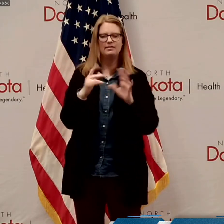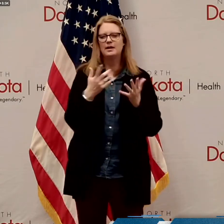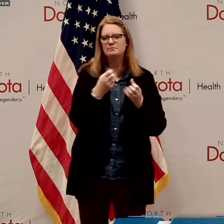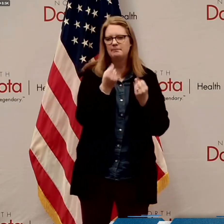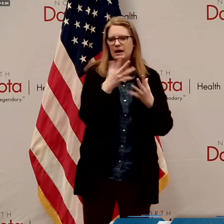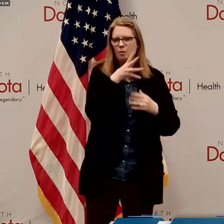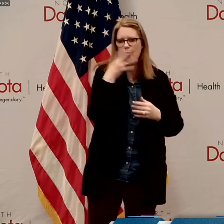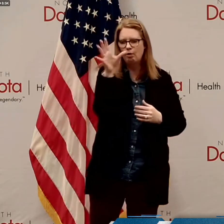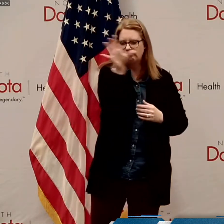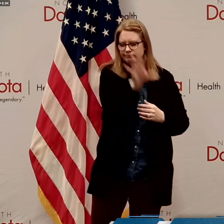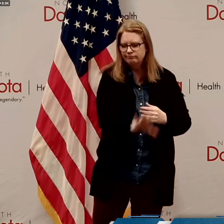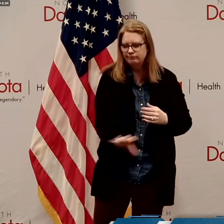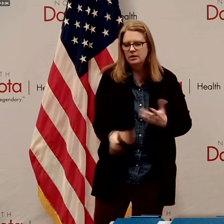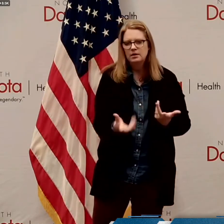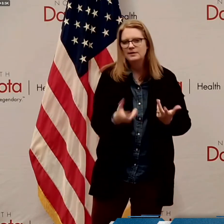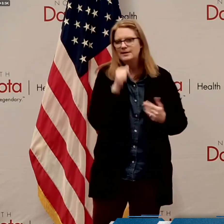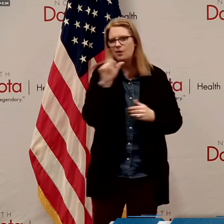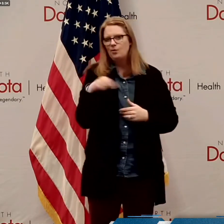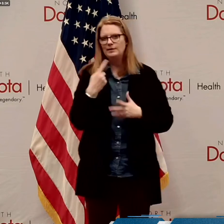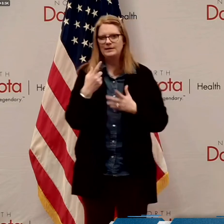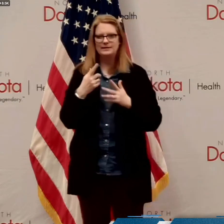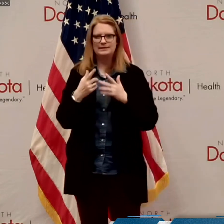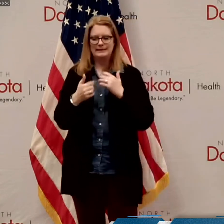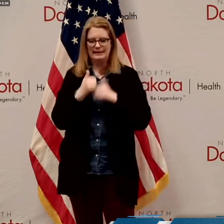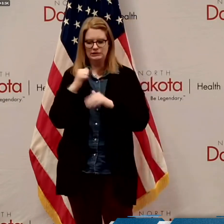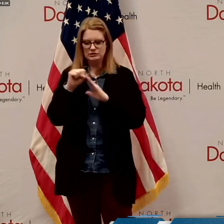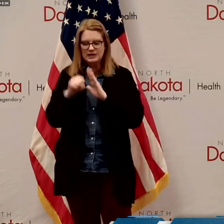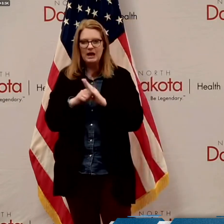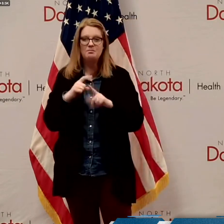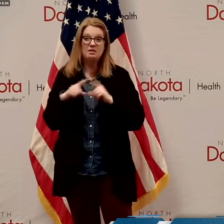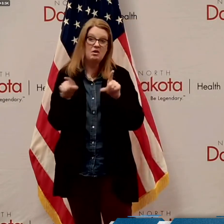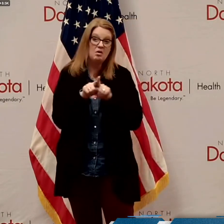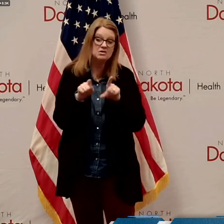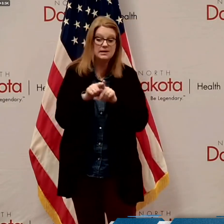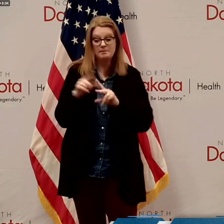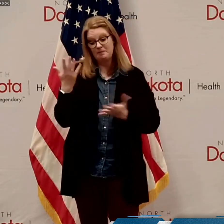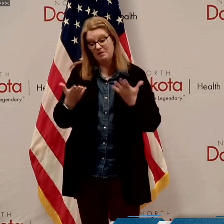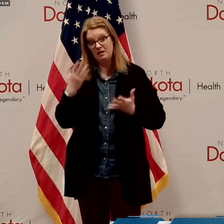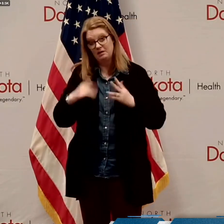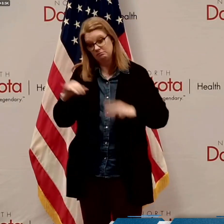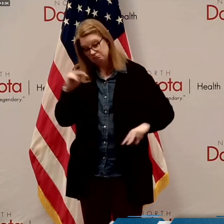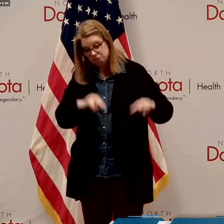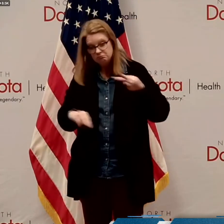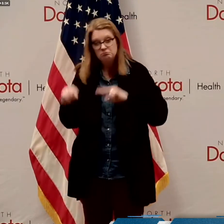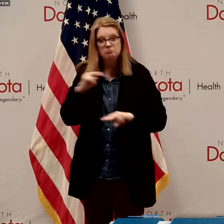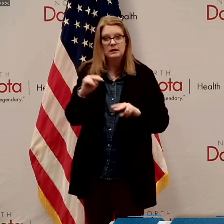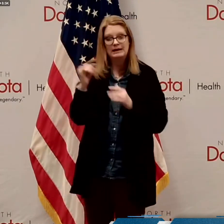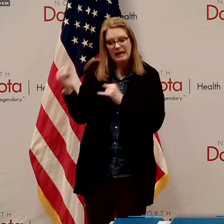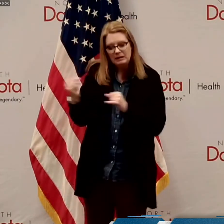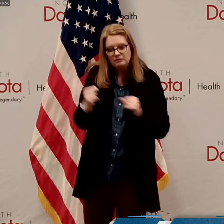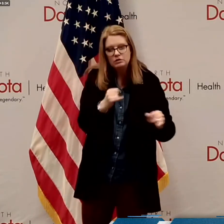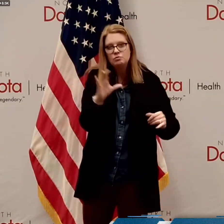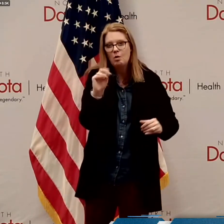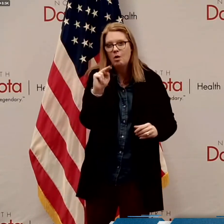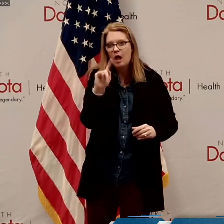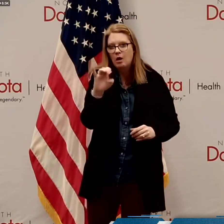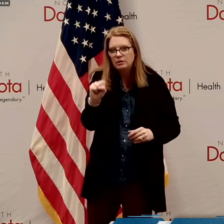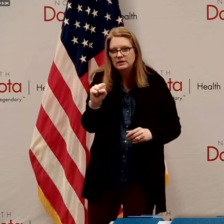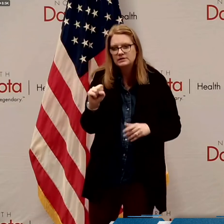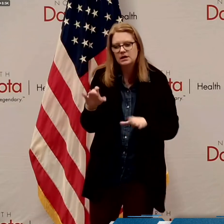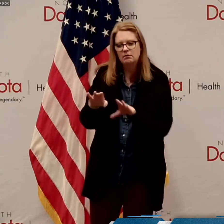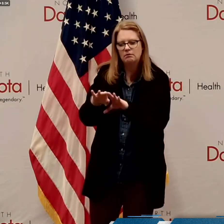that it's not only state by state, but by county in terms of how the reopening may occur.